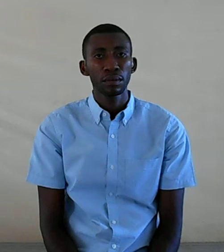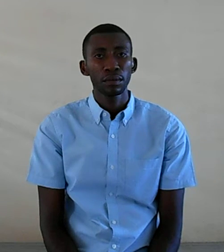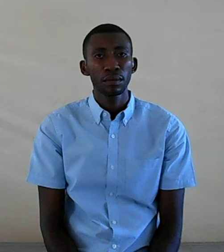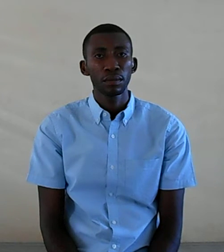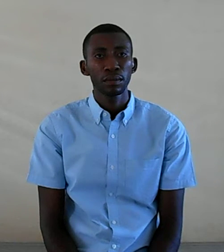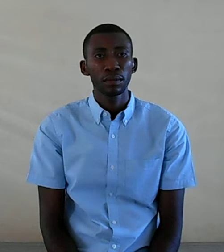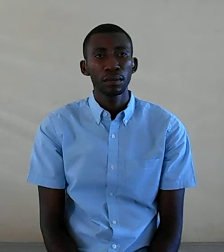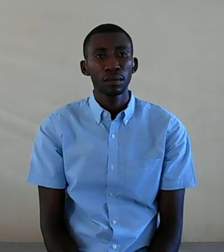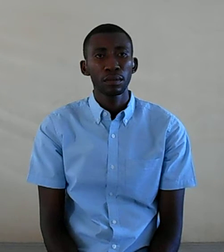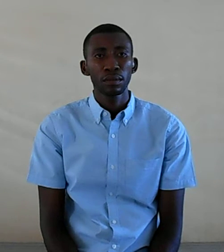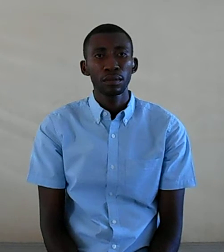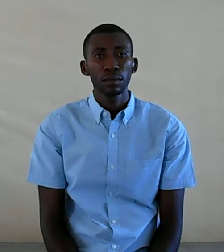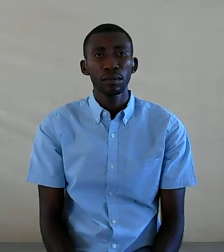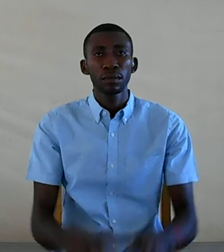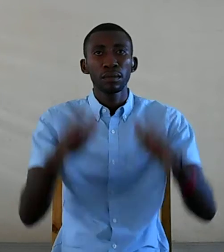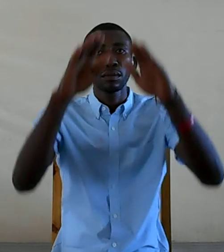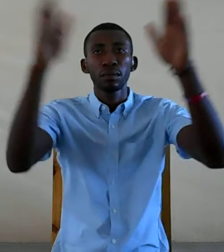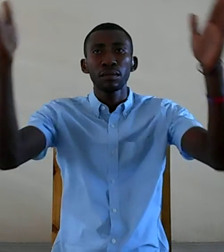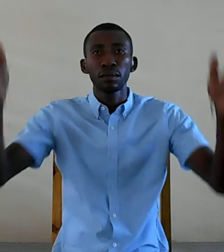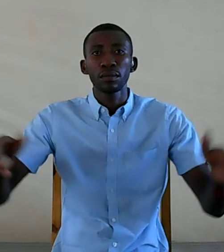Bureau. Bureau.